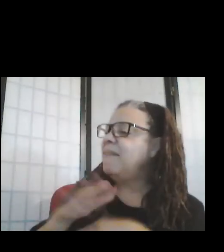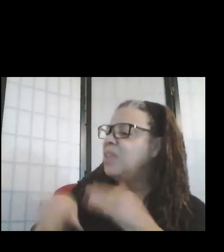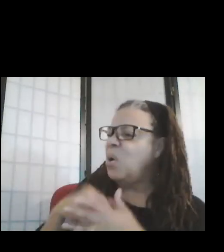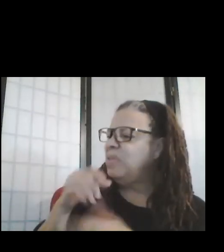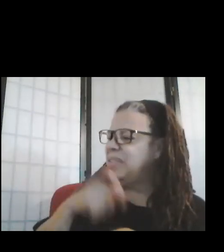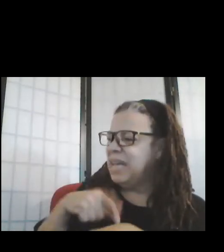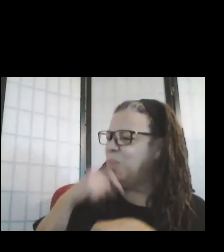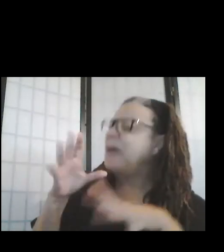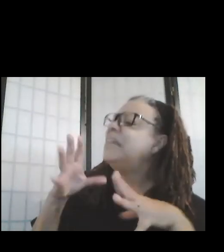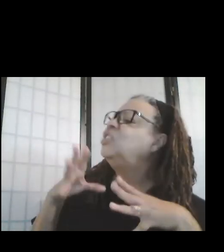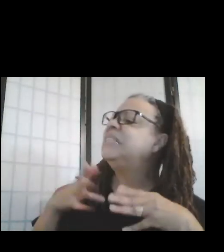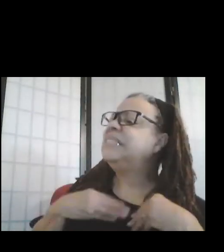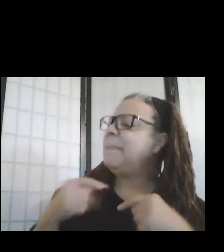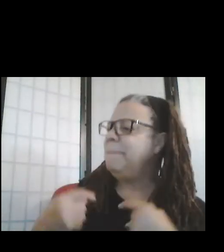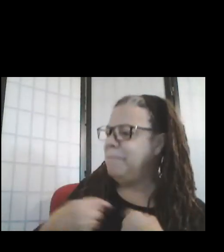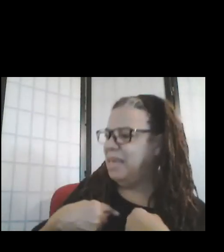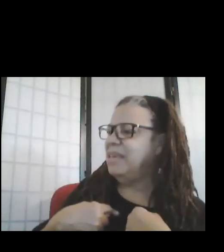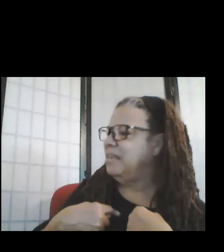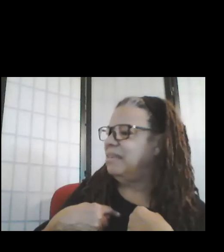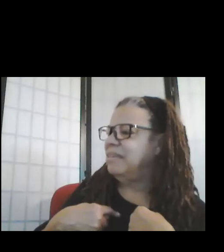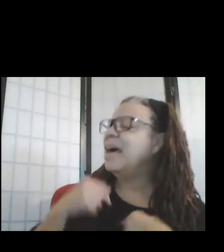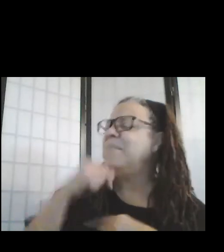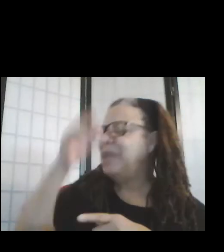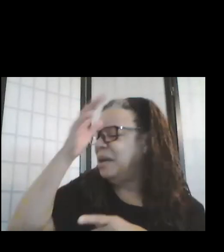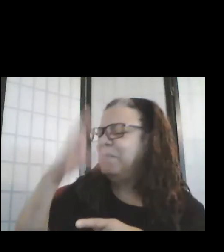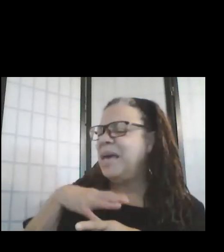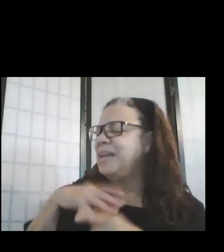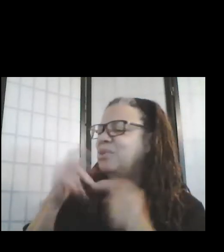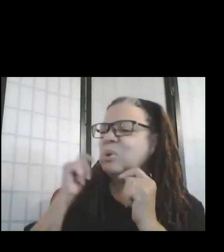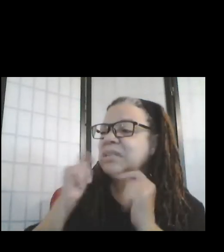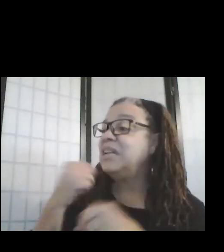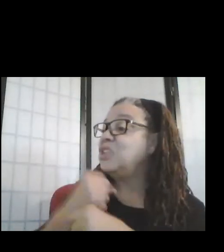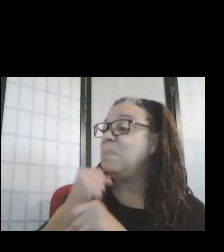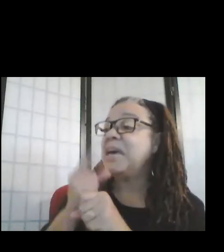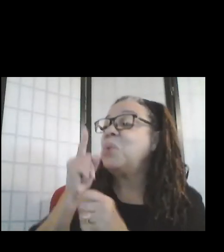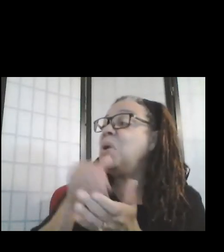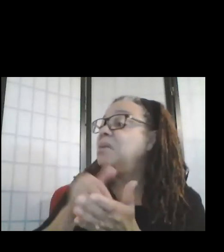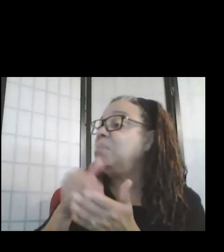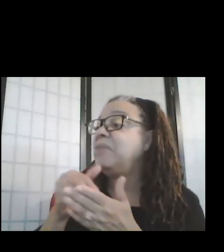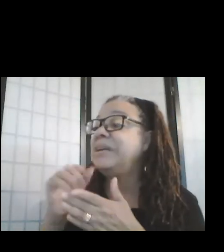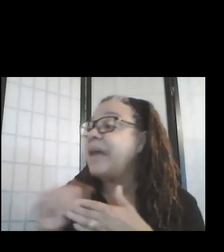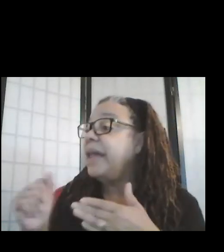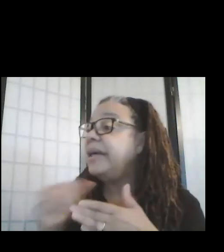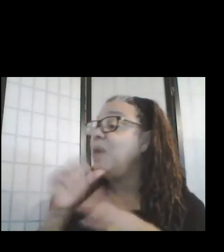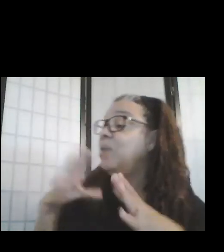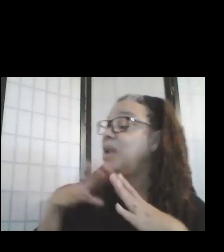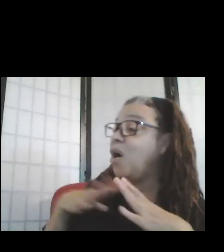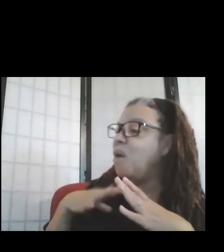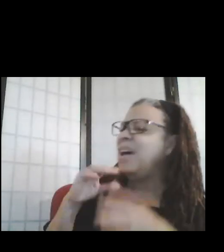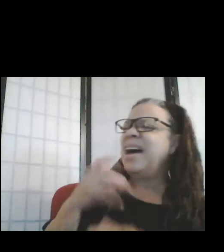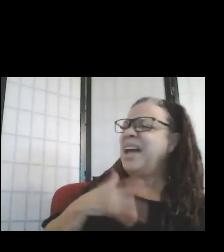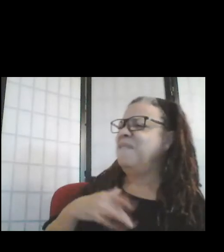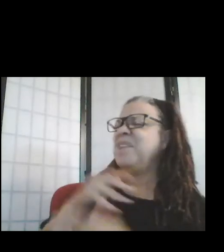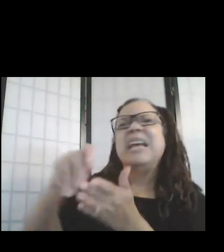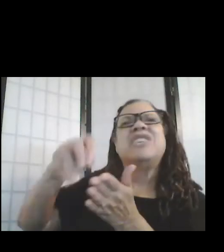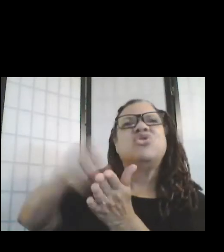she just accept who I am? I'm not a guy who's going to suddenly start making $1 million. And when I'm off work, I don't feel like